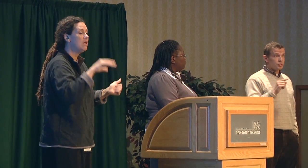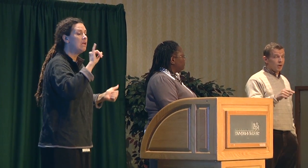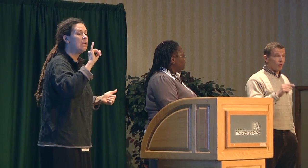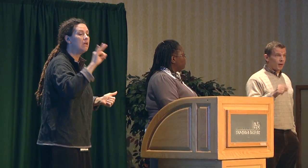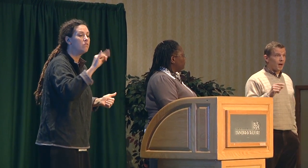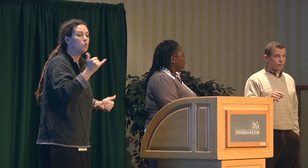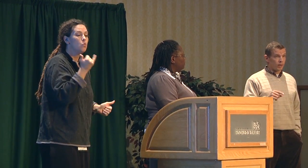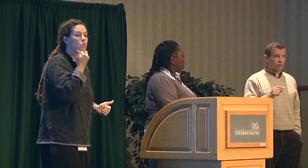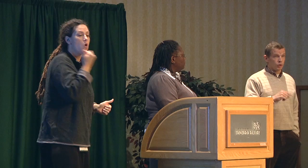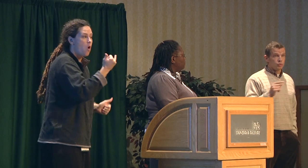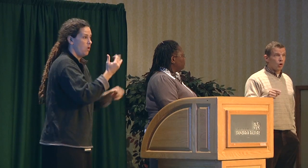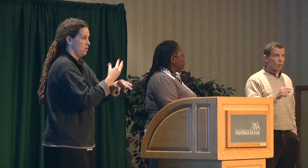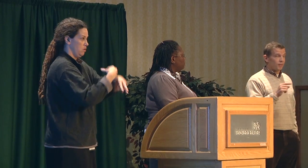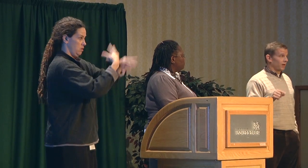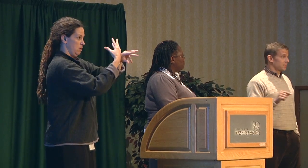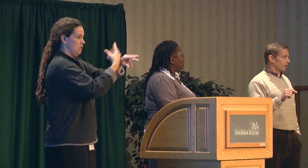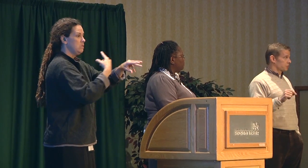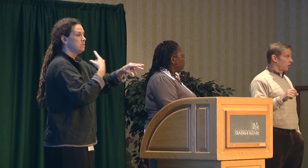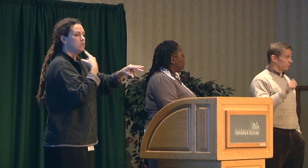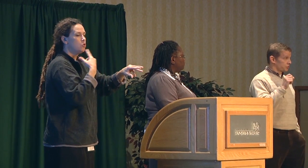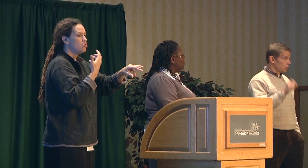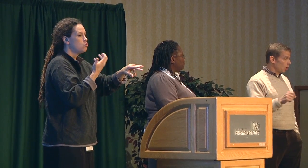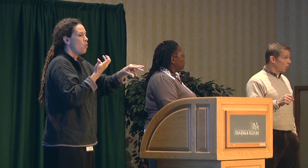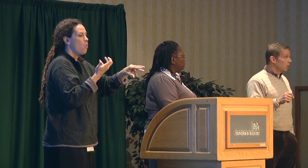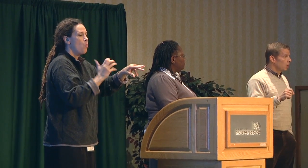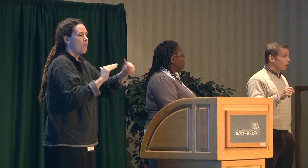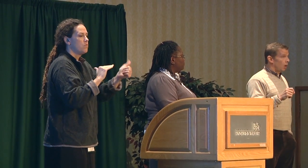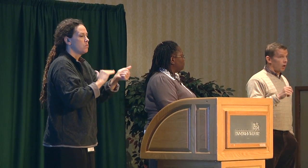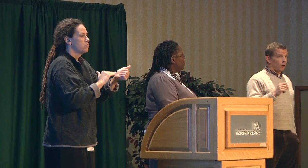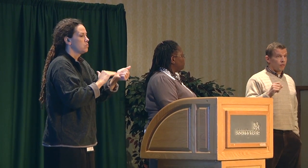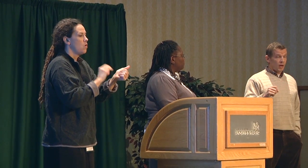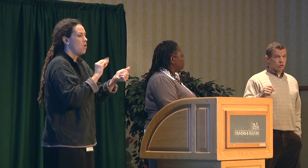and you tell that operator that you don't want that doctor's office to know